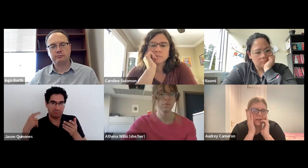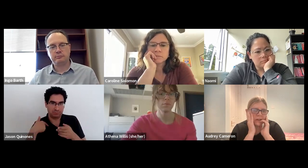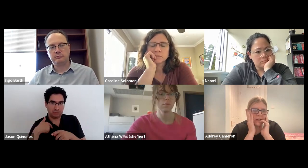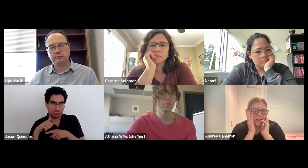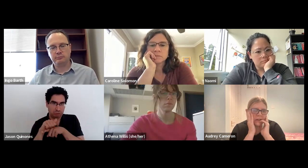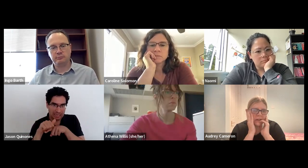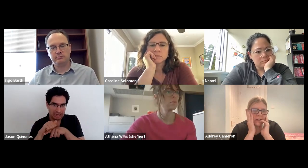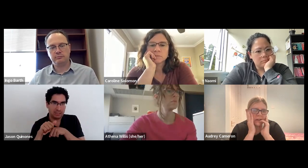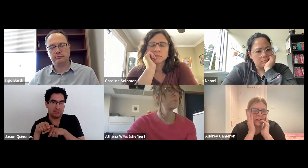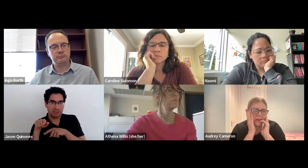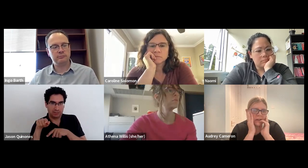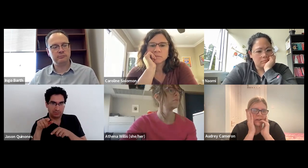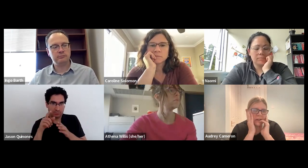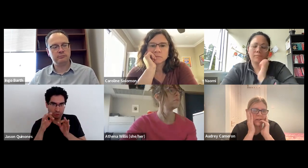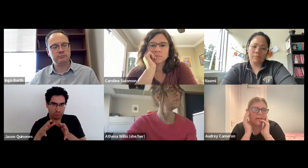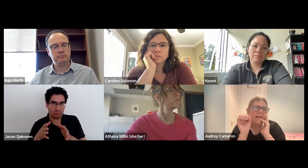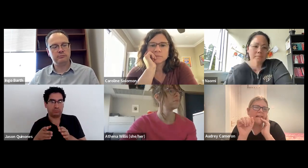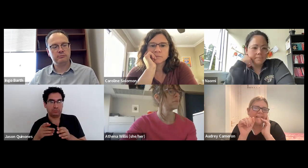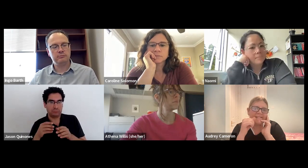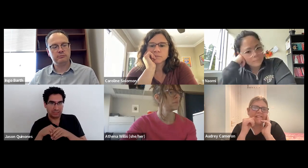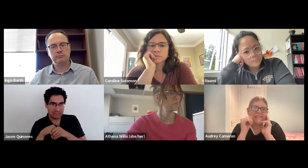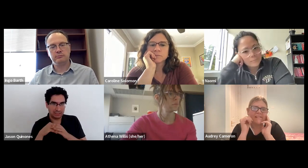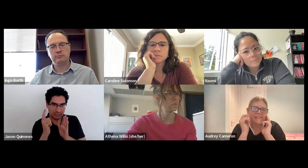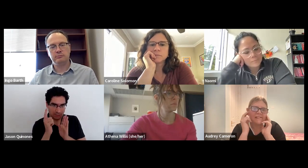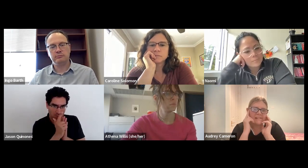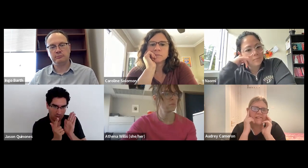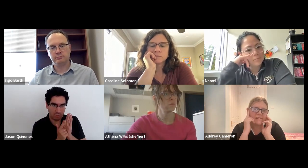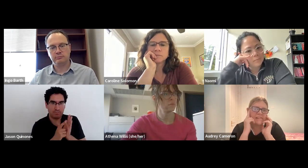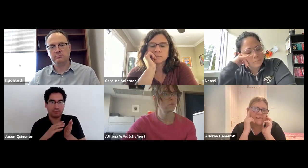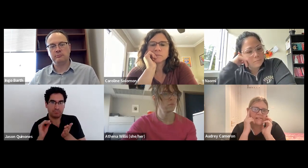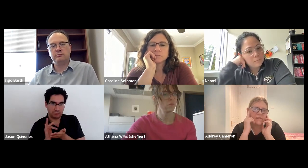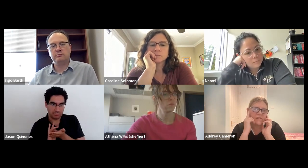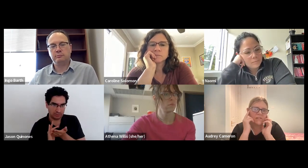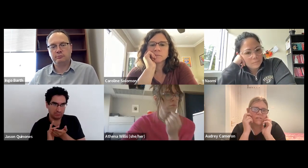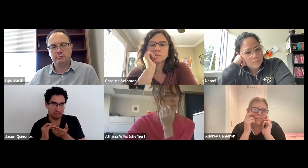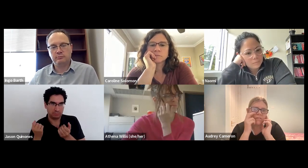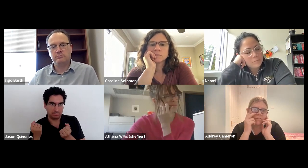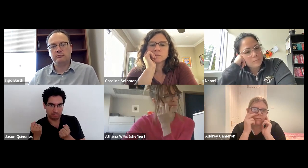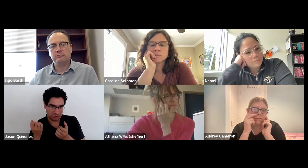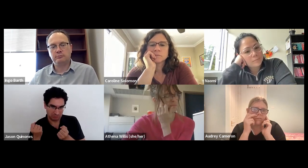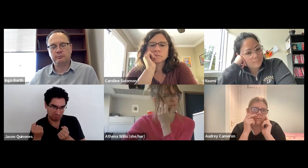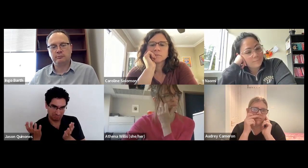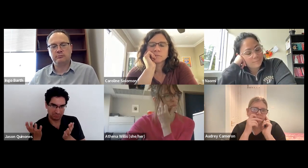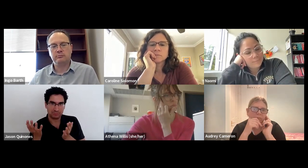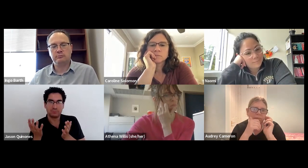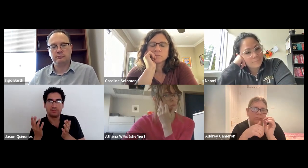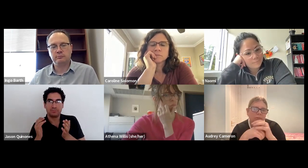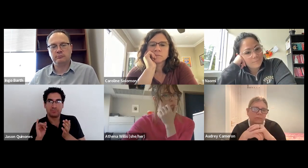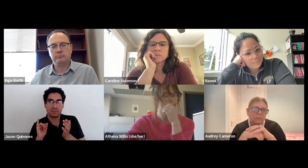know, different subsets in the interpreting profession, legal interpreting, medical interpreting, where interpreter will receive training in legal signs